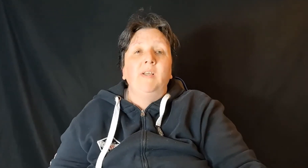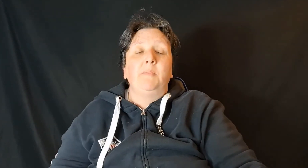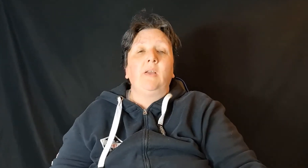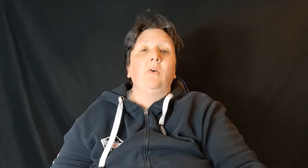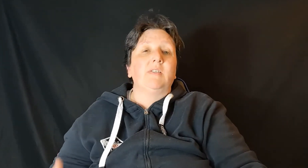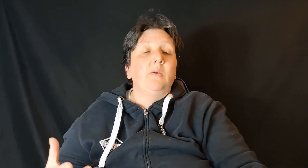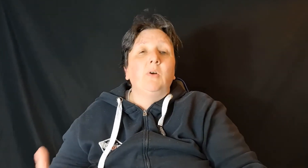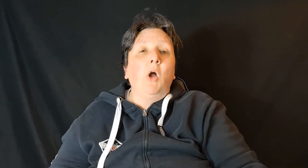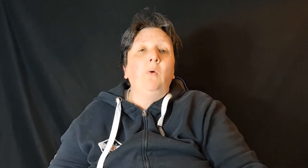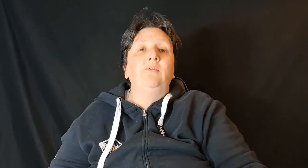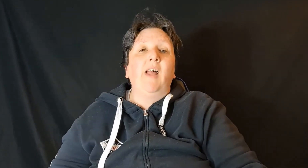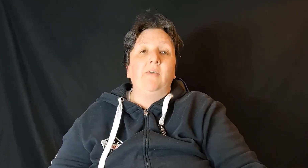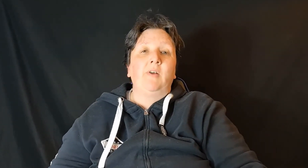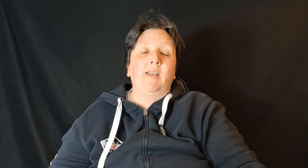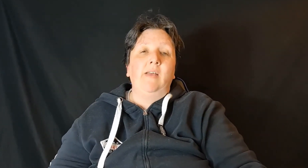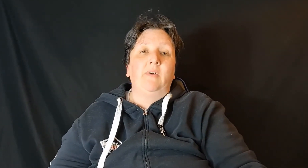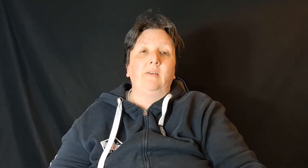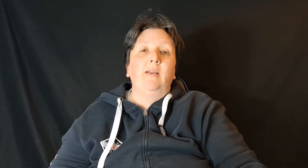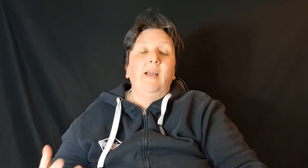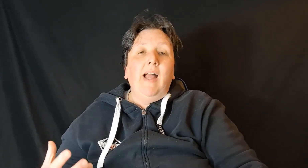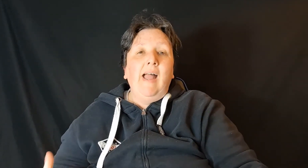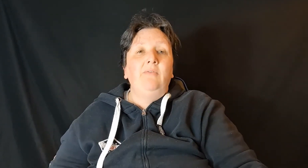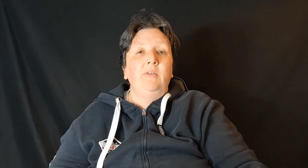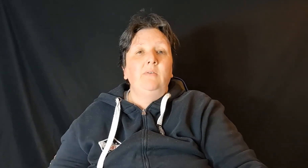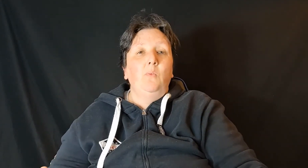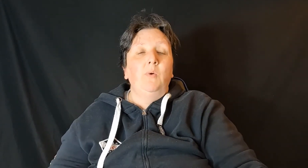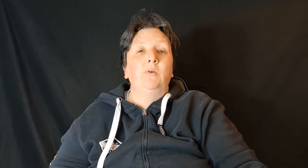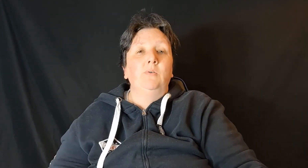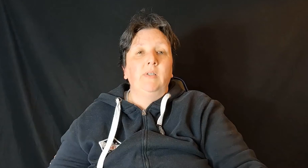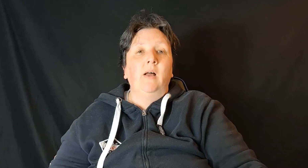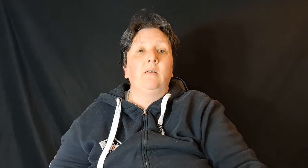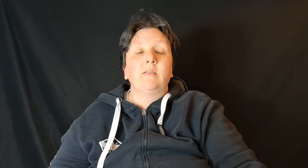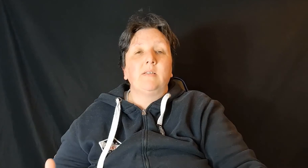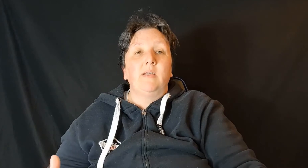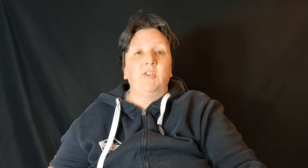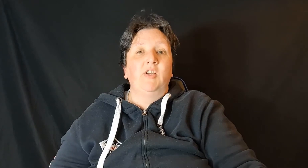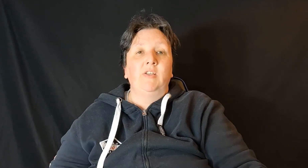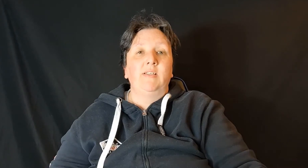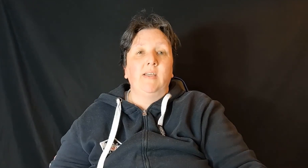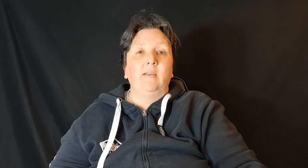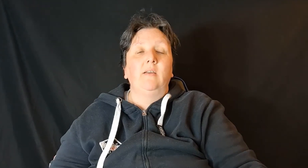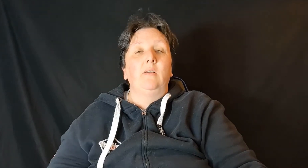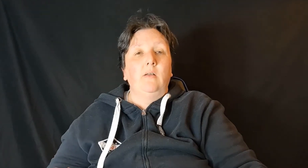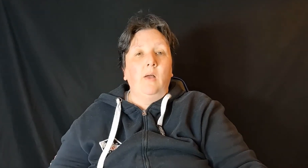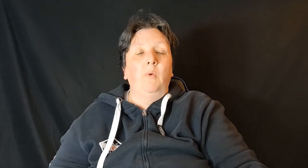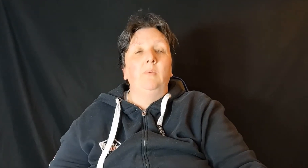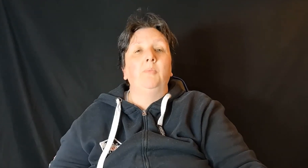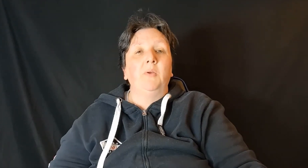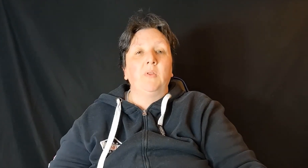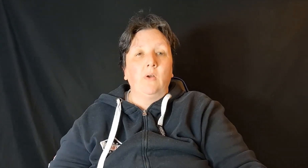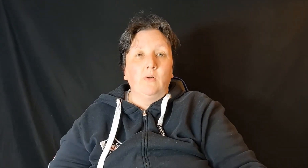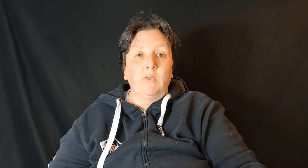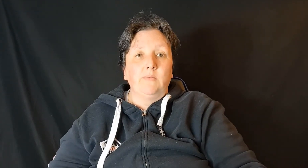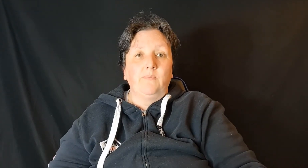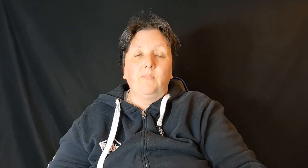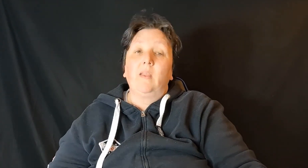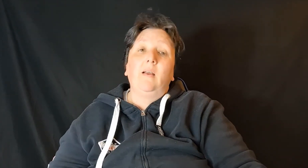be God's. It will go on forever and ever. Heaven will last eternity and we will be with God. And